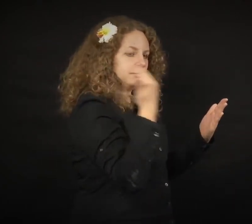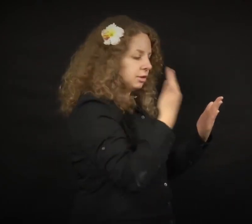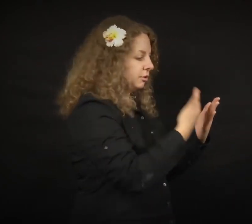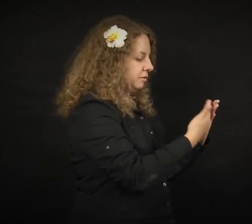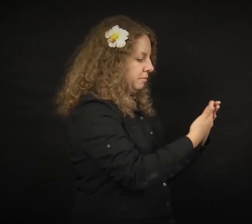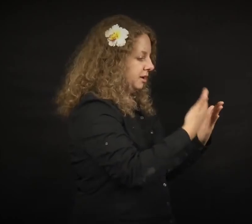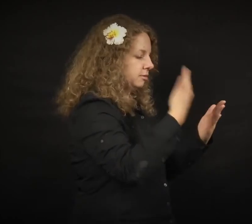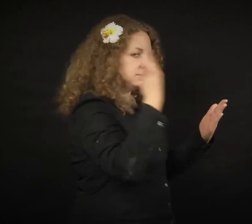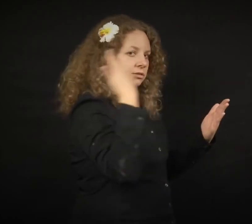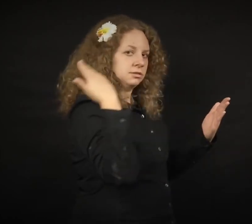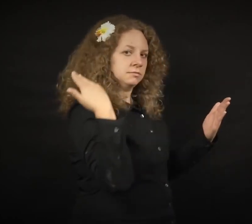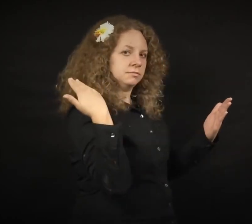going backwards.